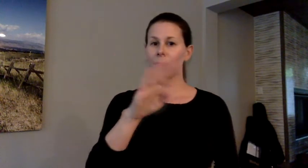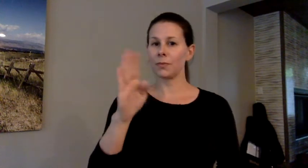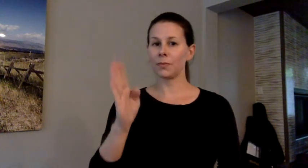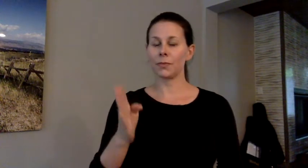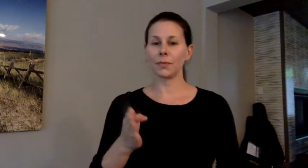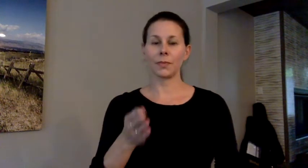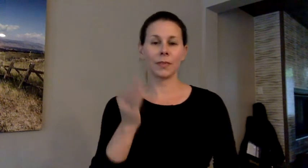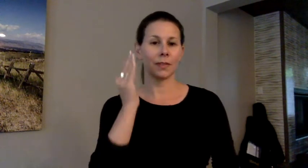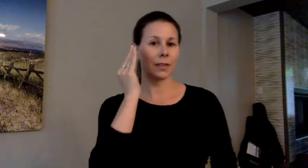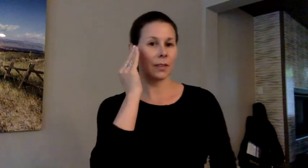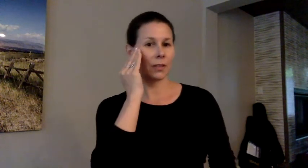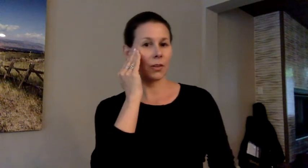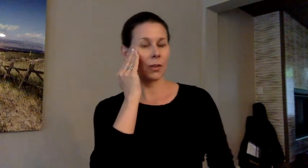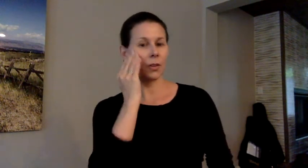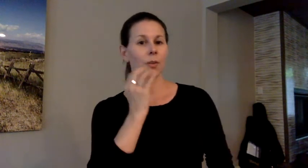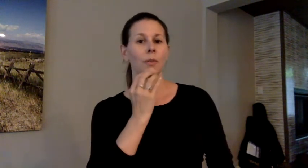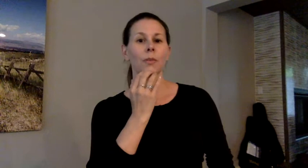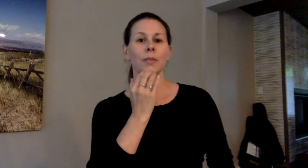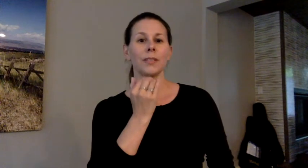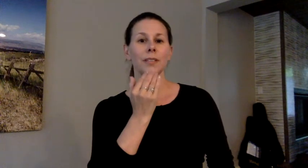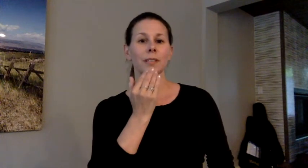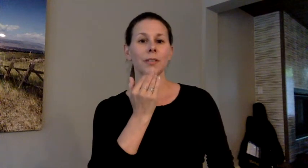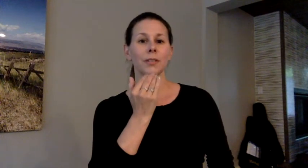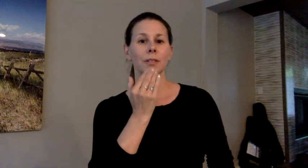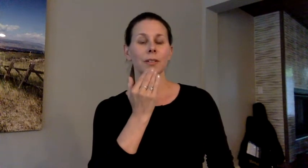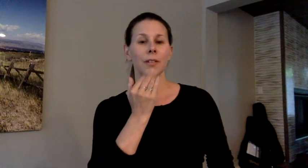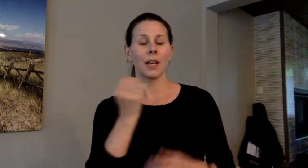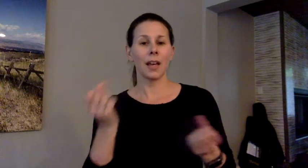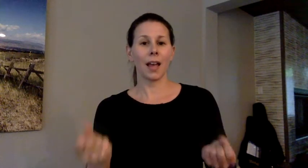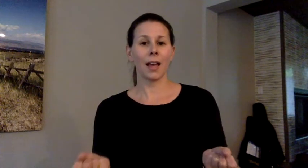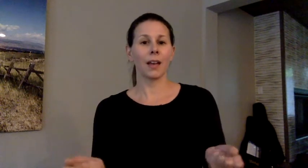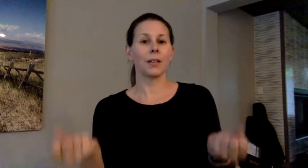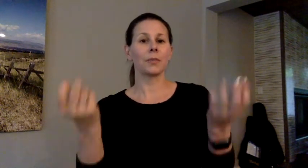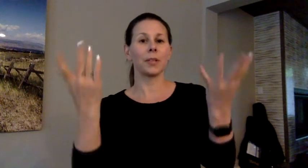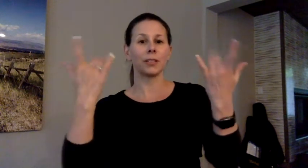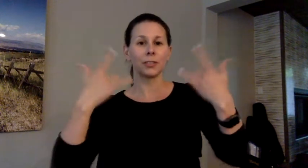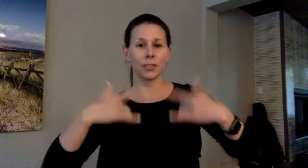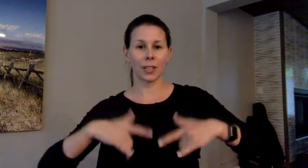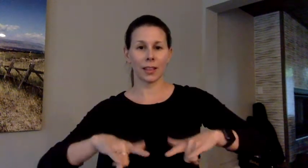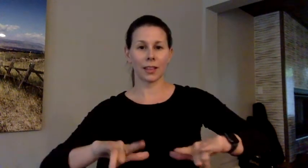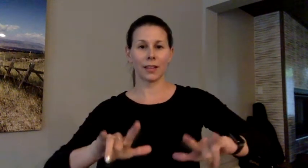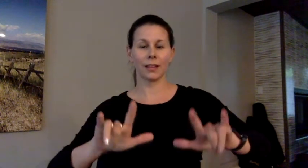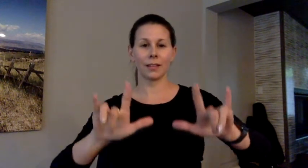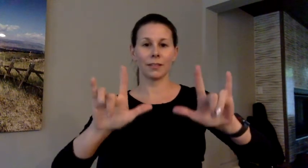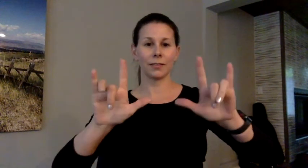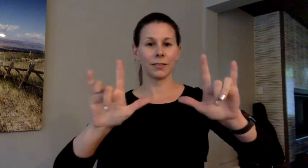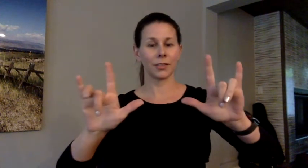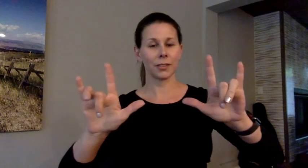You'll never know, dear, how much I love you.